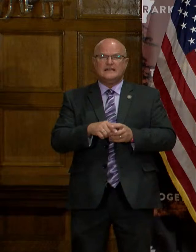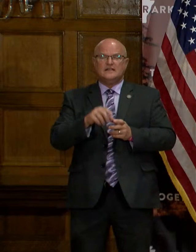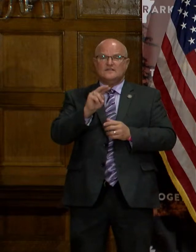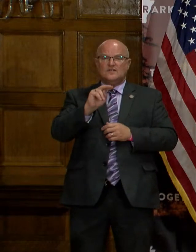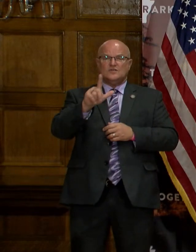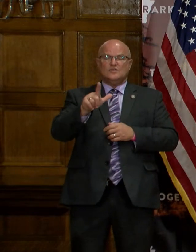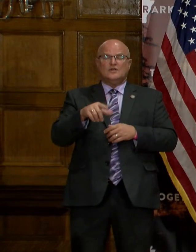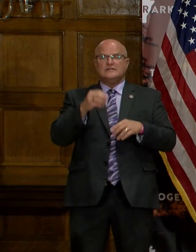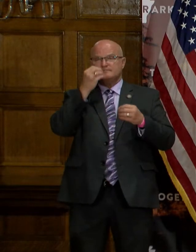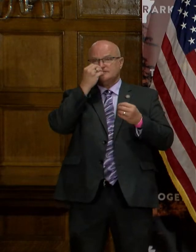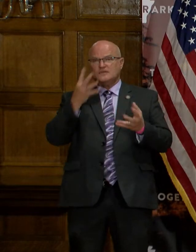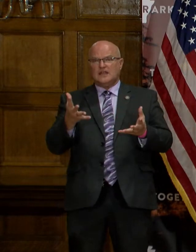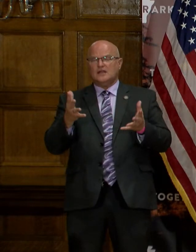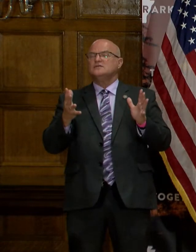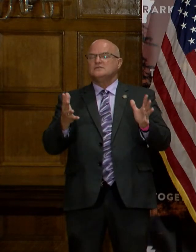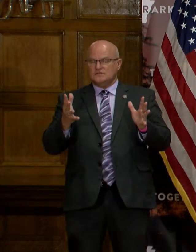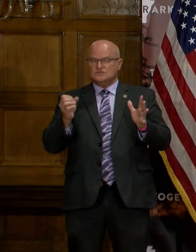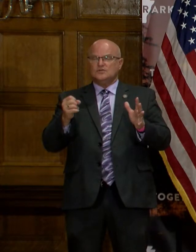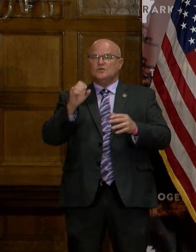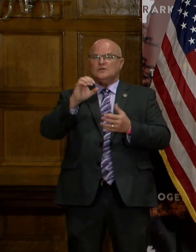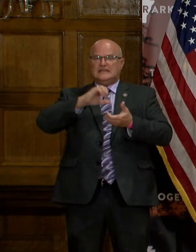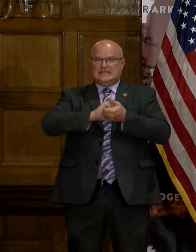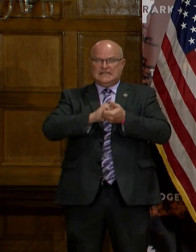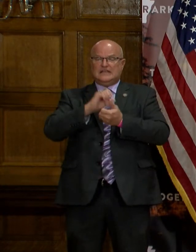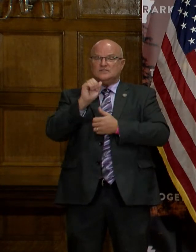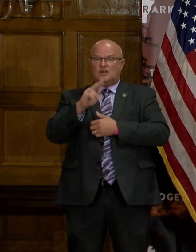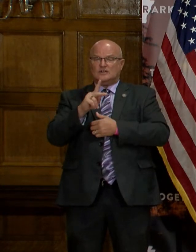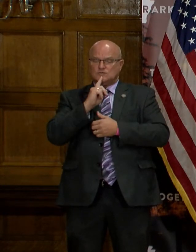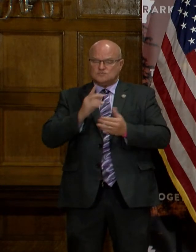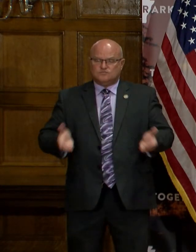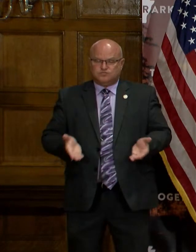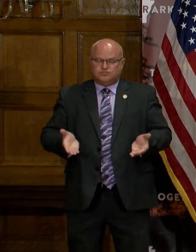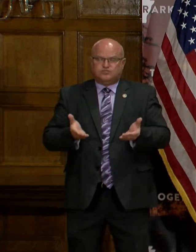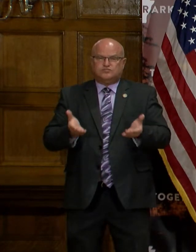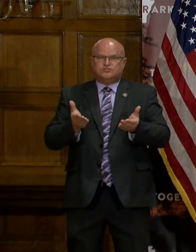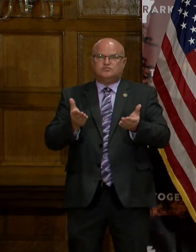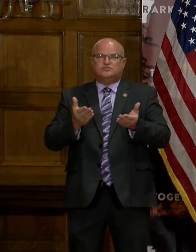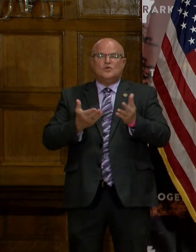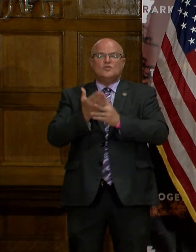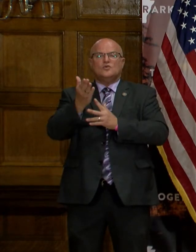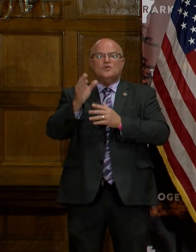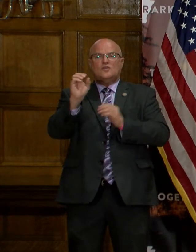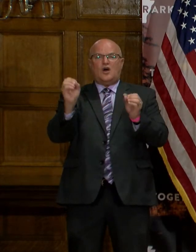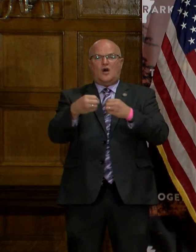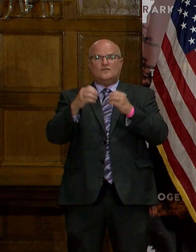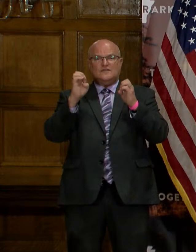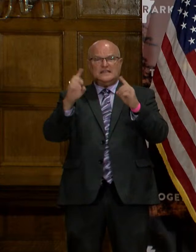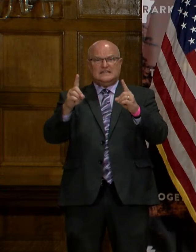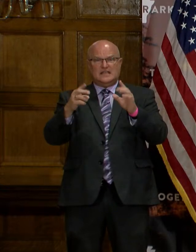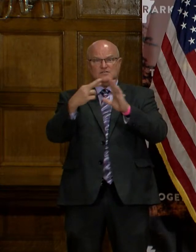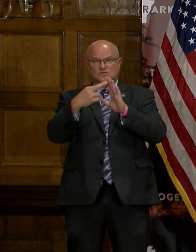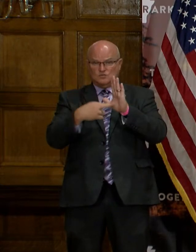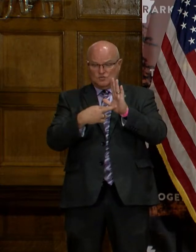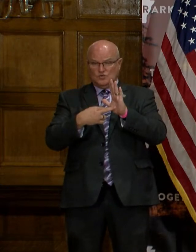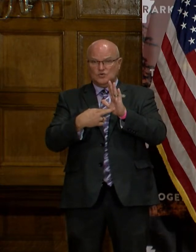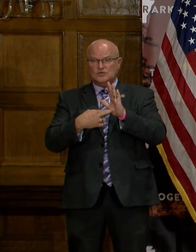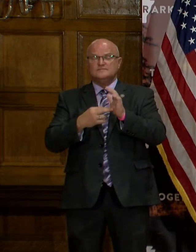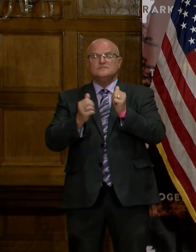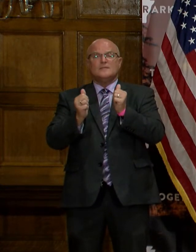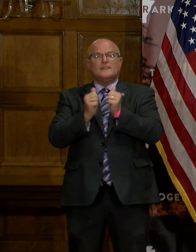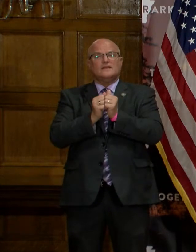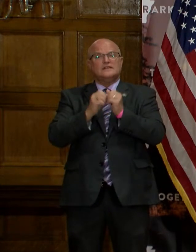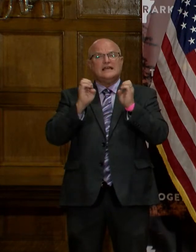learning. Engage Arkansas is working through the Office of Educational Renewal Zones and